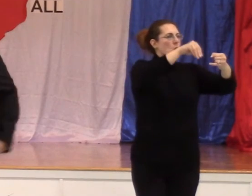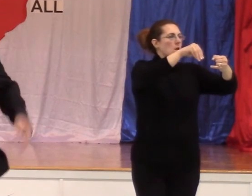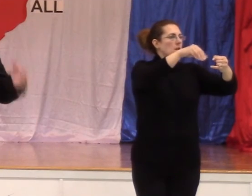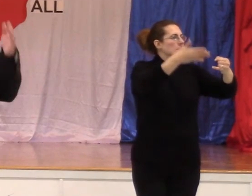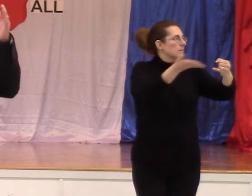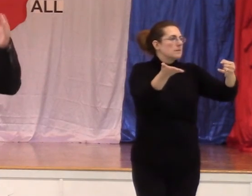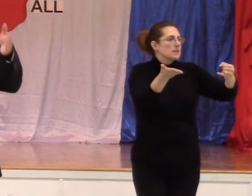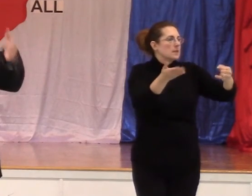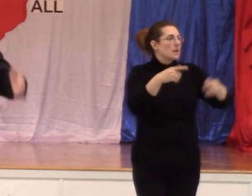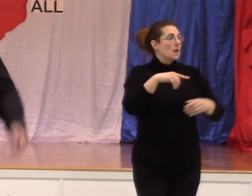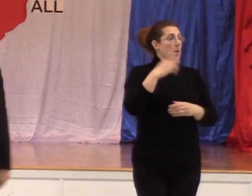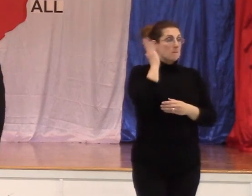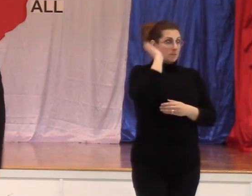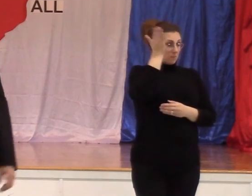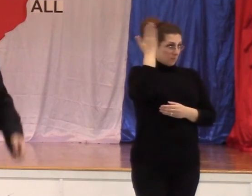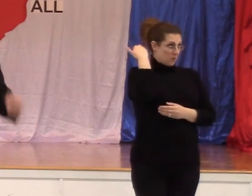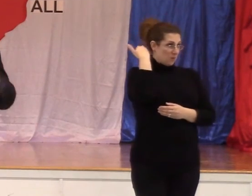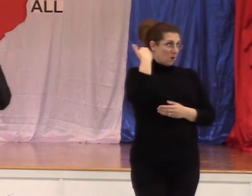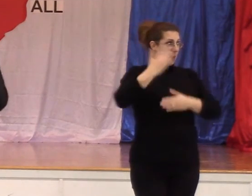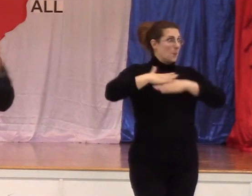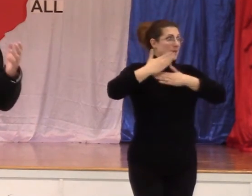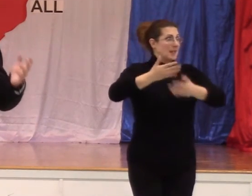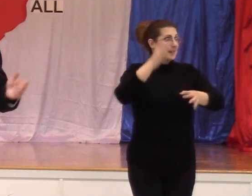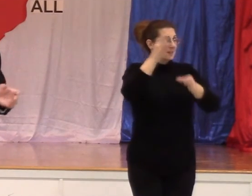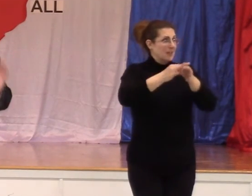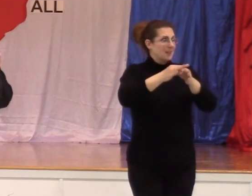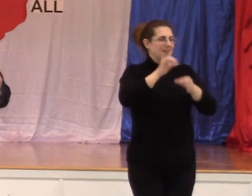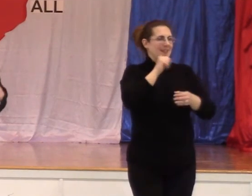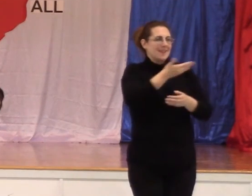We used to confess the faith, not something toward a,